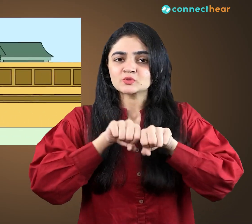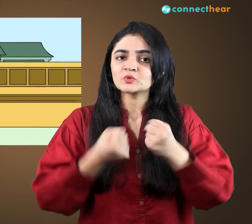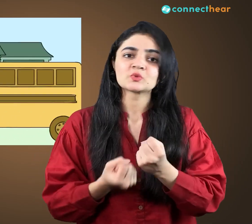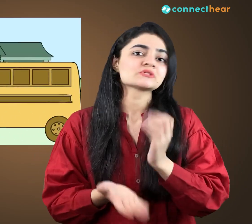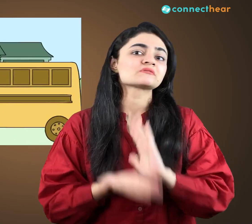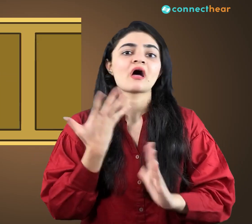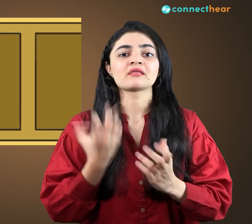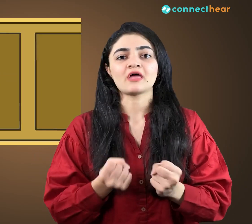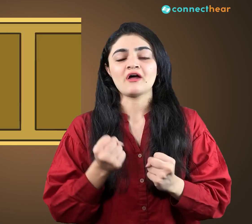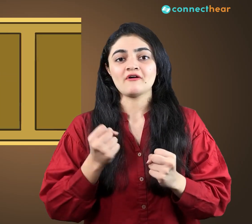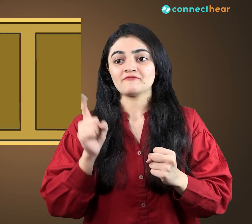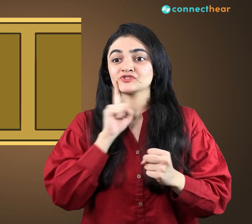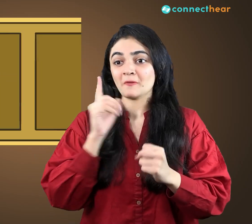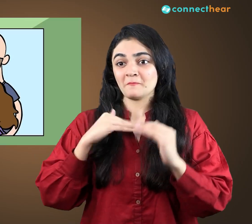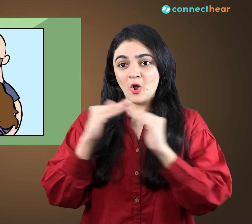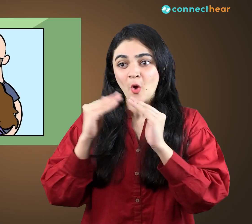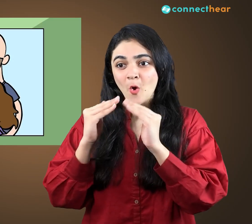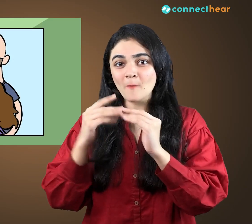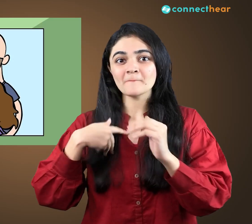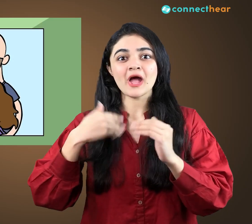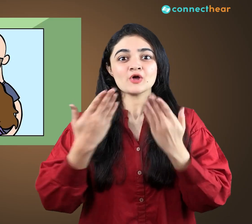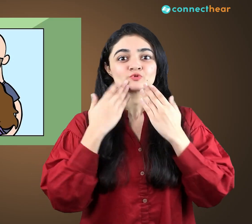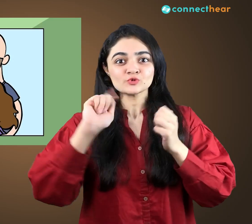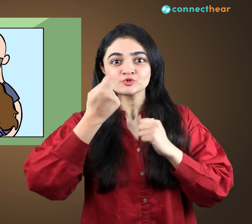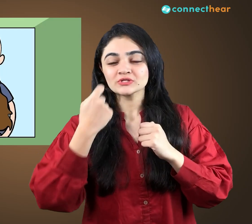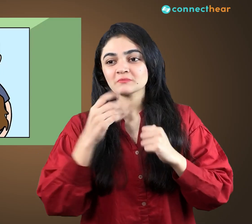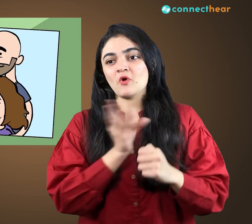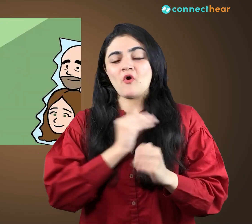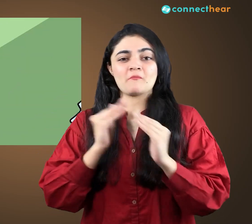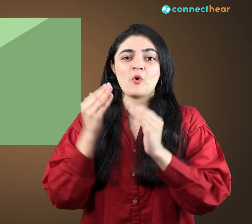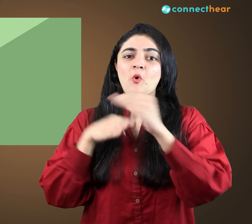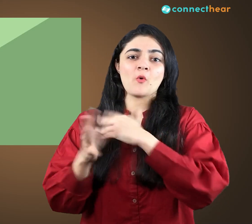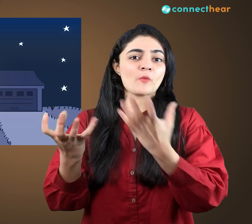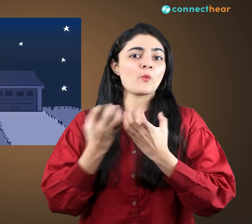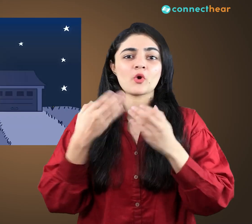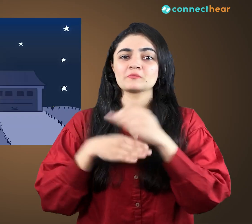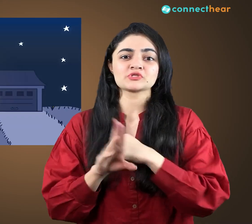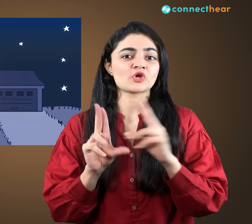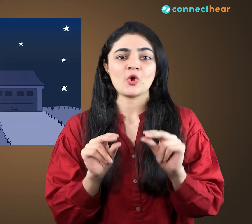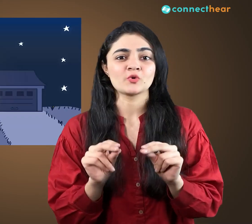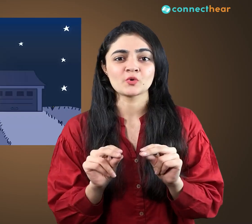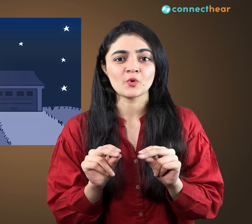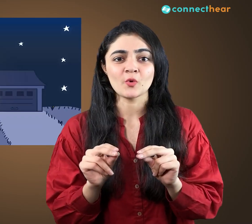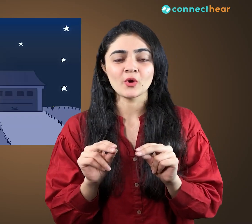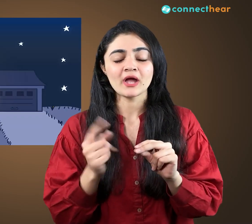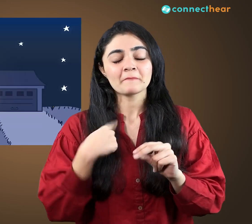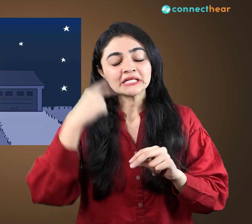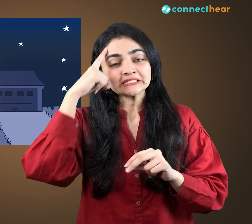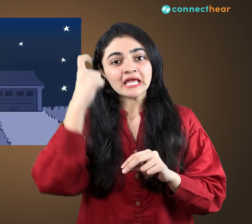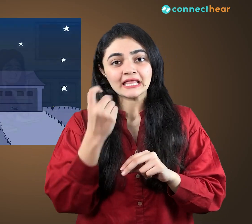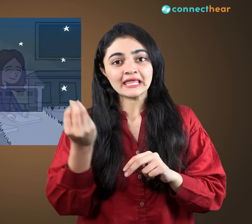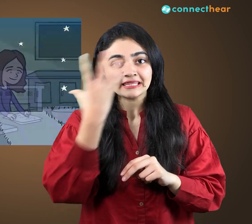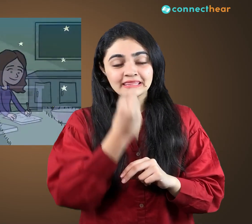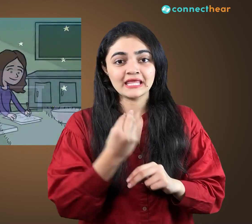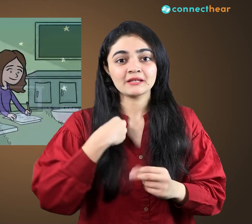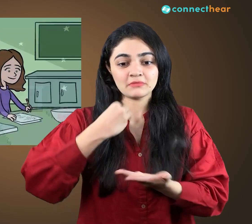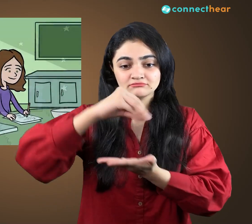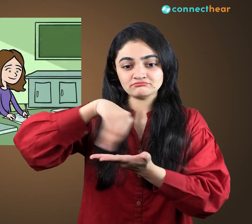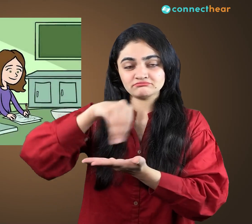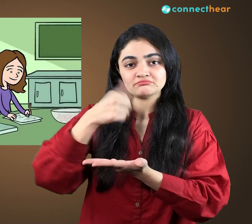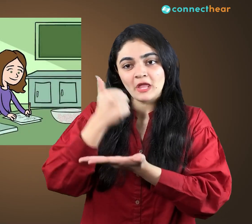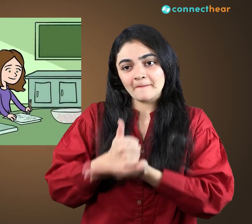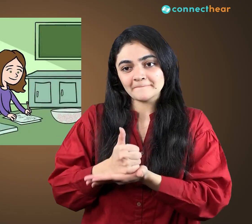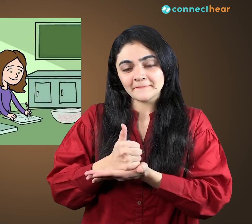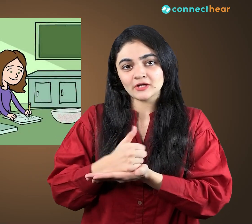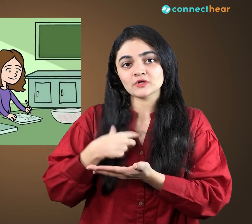often scared to come home because I knew what awaited me was only a torn family. I remember one night, I was sitting at our kitchen